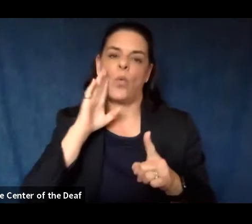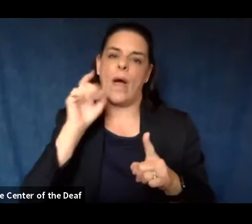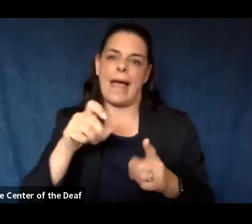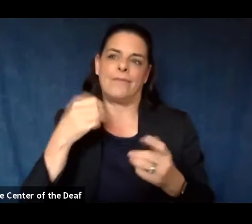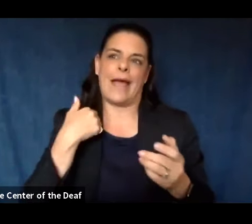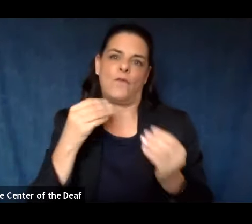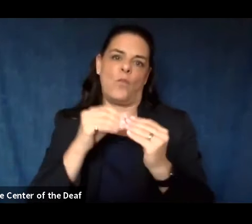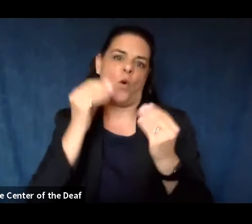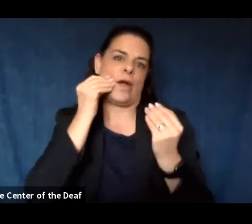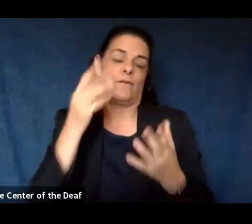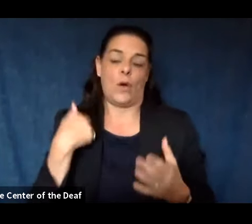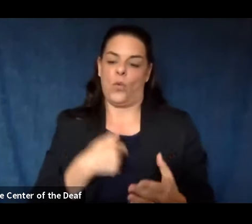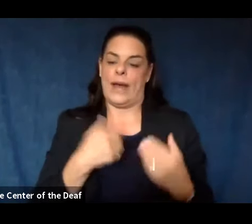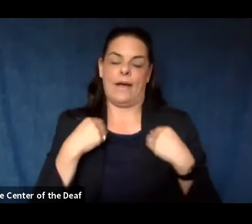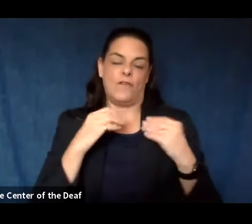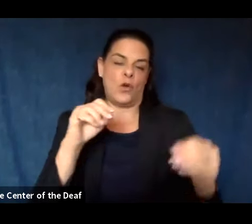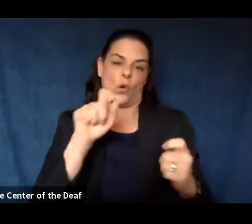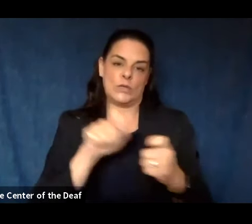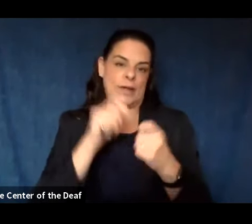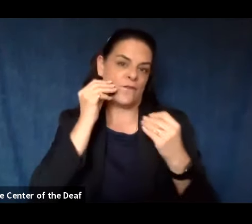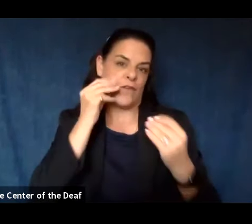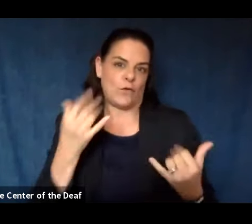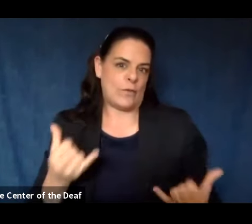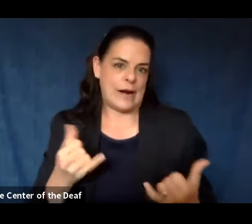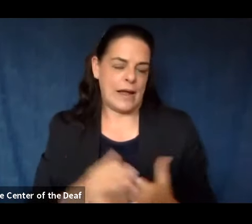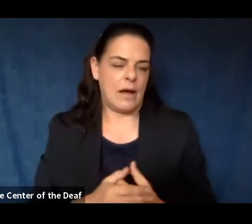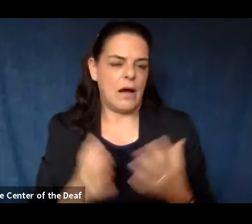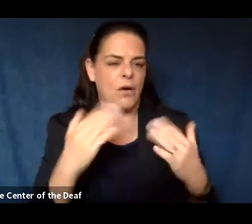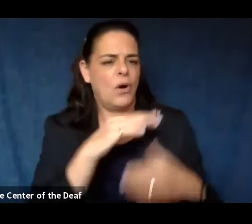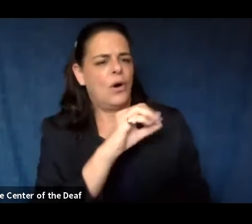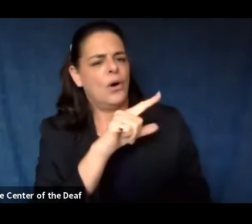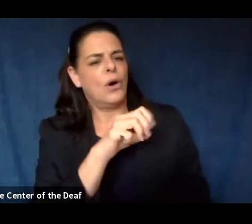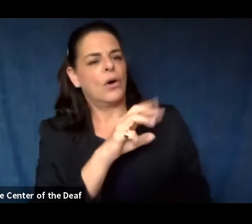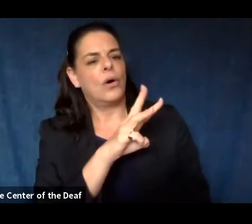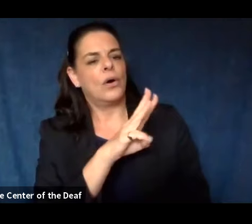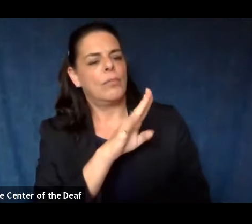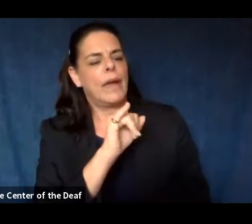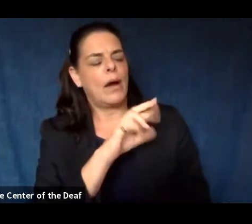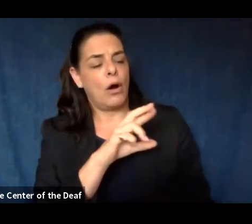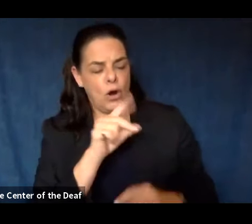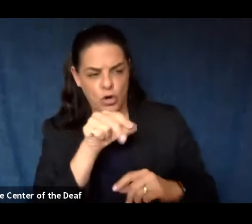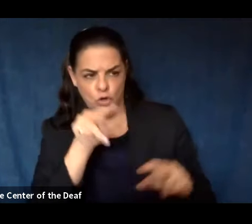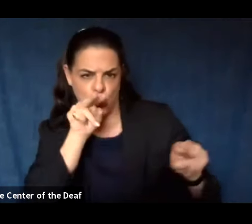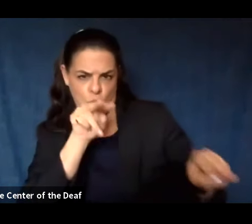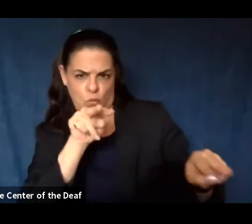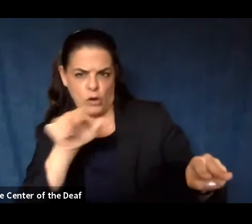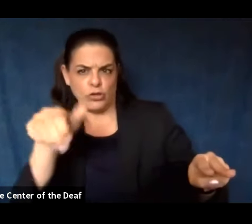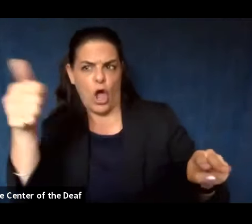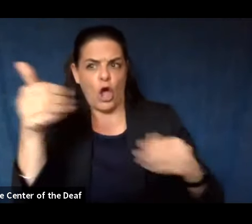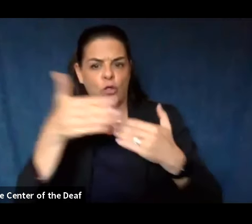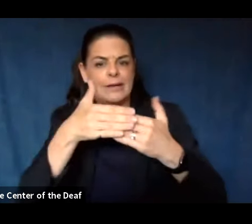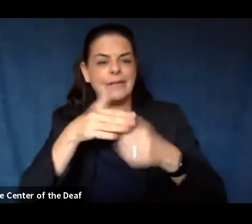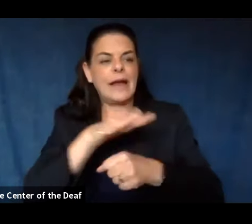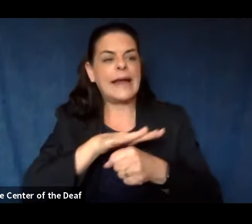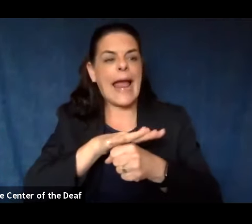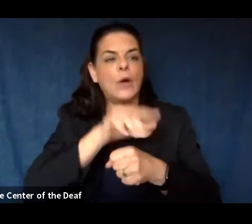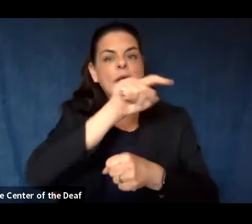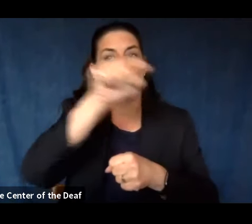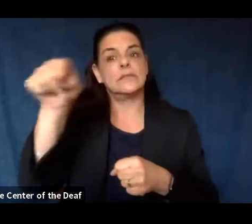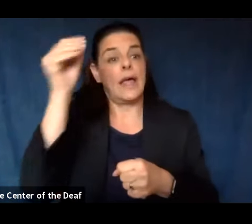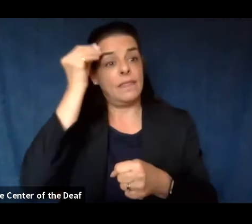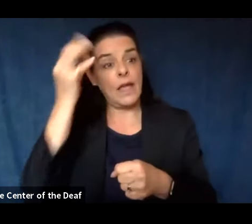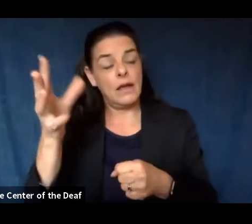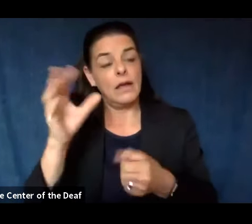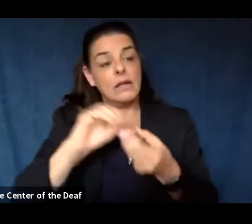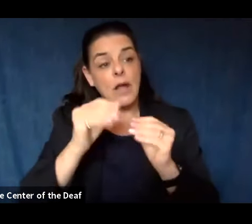We don't have any specific info at this time. From Cole with WBIR, do you keep an eye on other nearby counties' data, and what do you